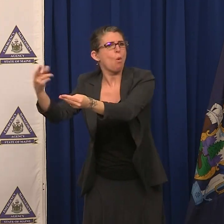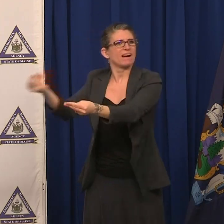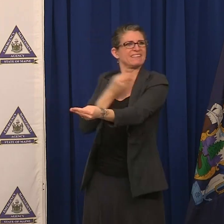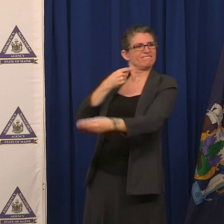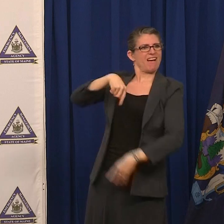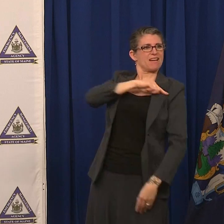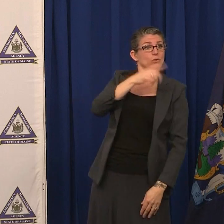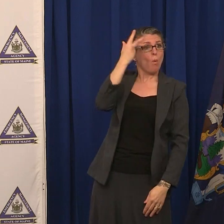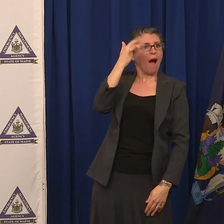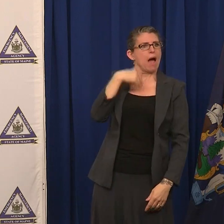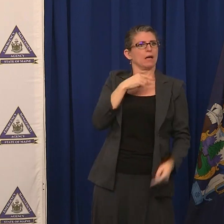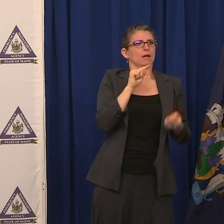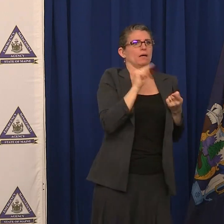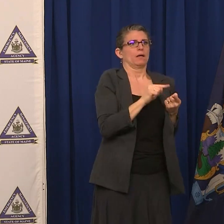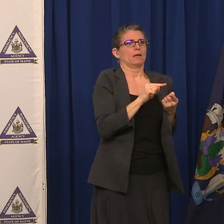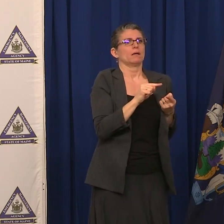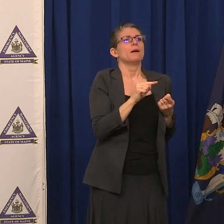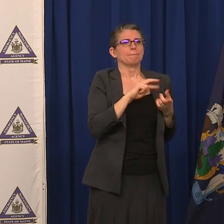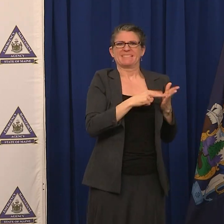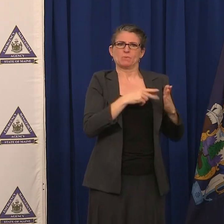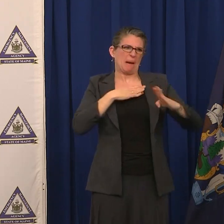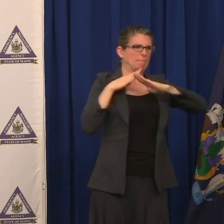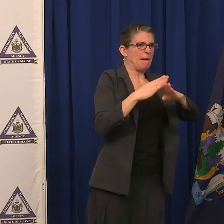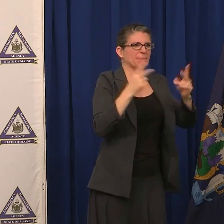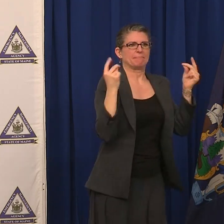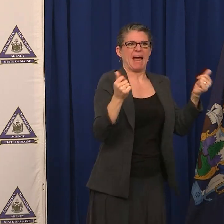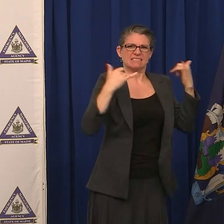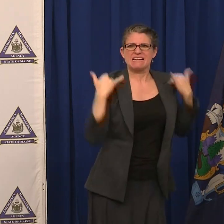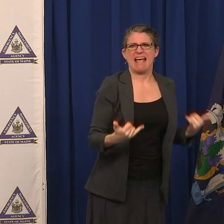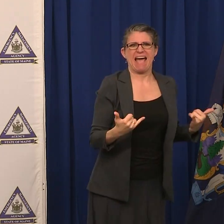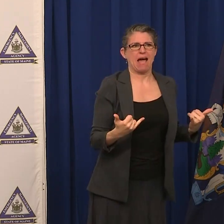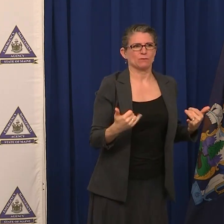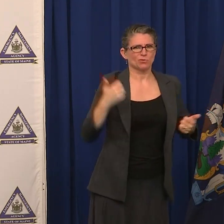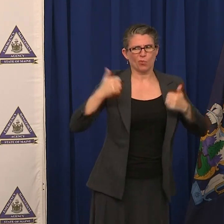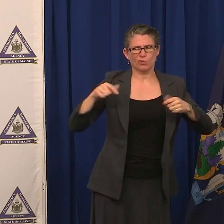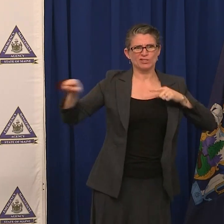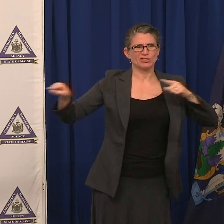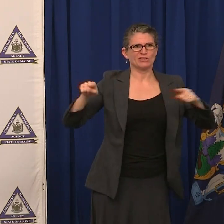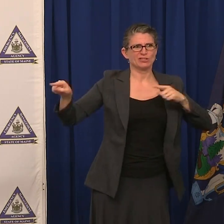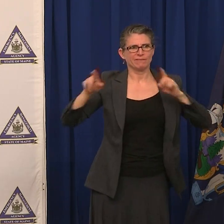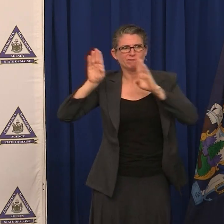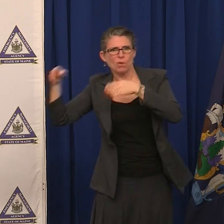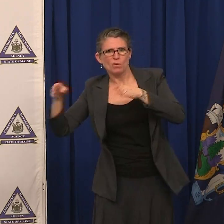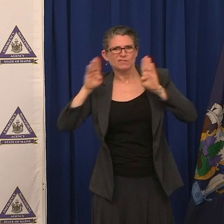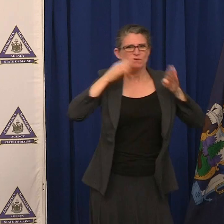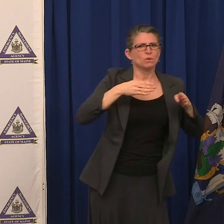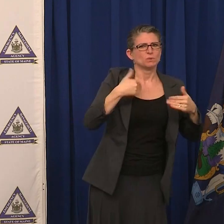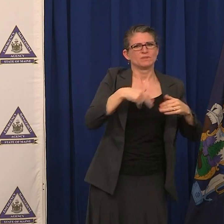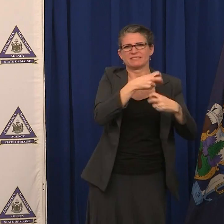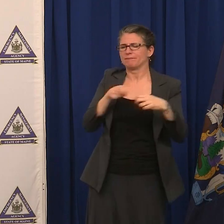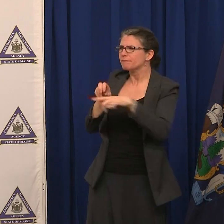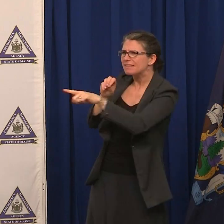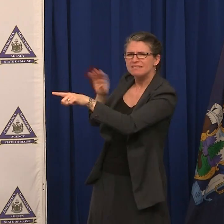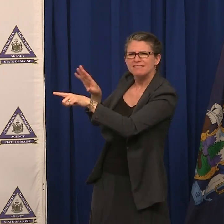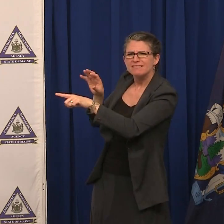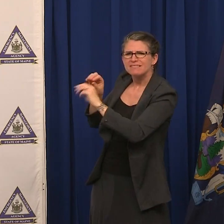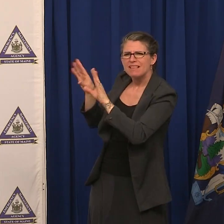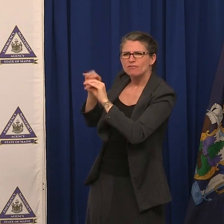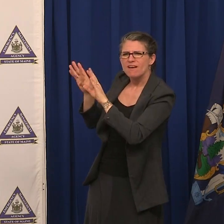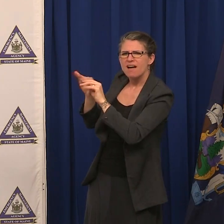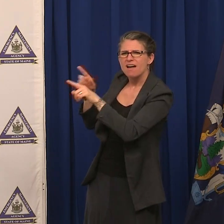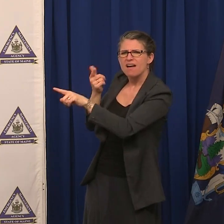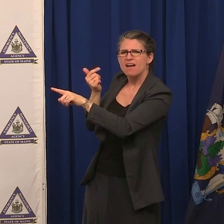to the phone really quickly, and then we'll go back to the room. Yeah. Number on that. I mean, you said 5% over the weekend. What's the equivalent number